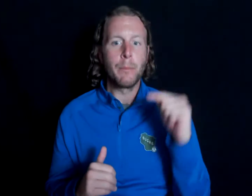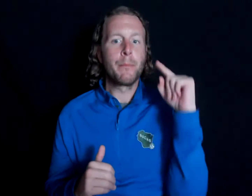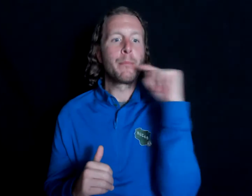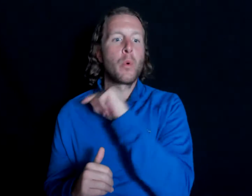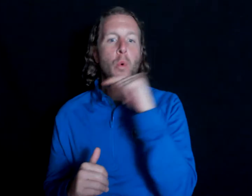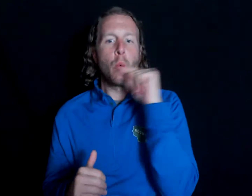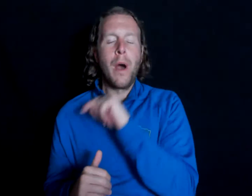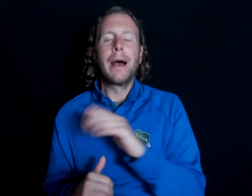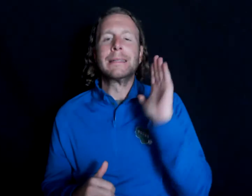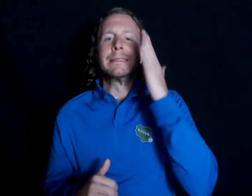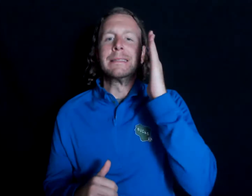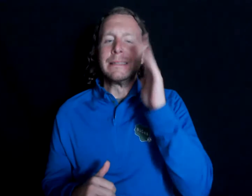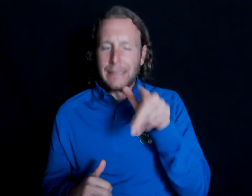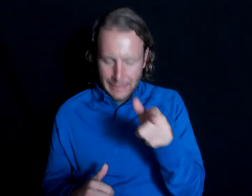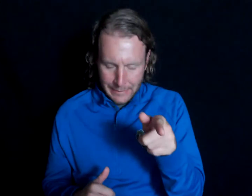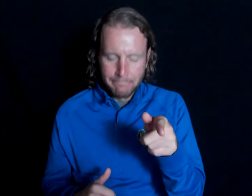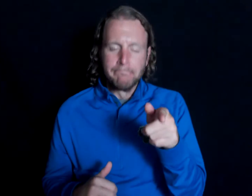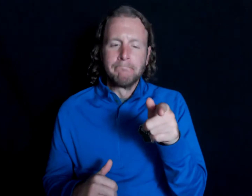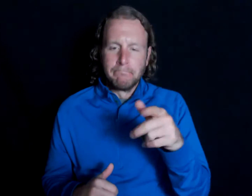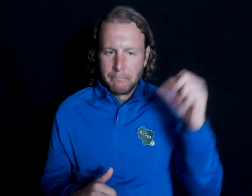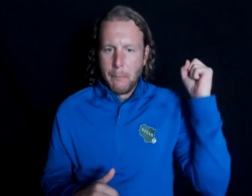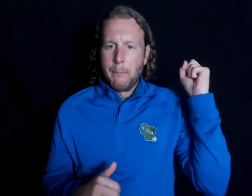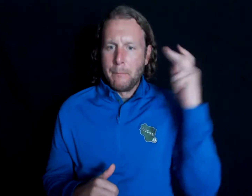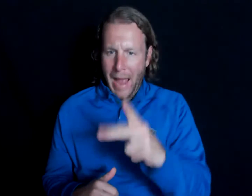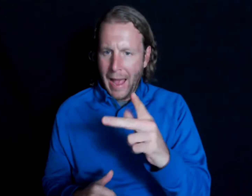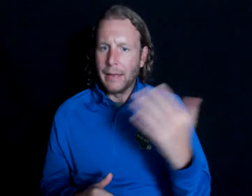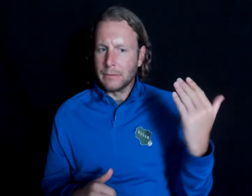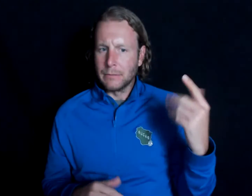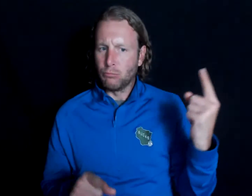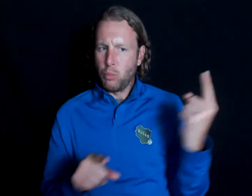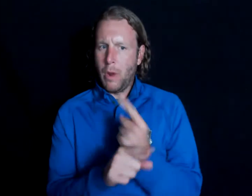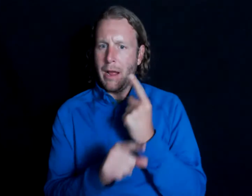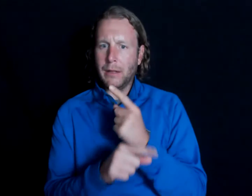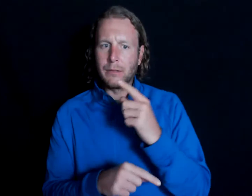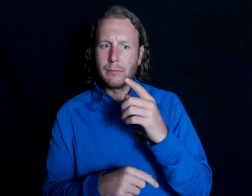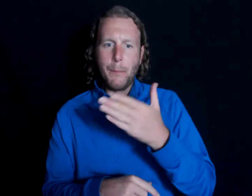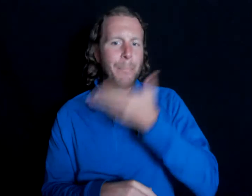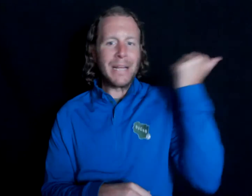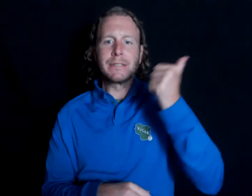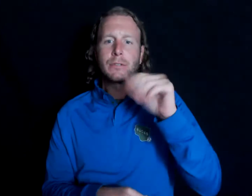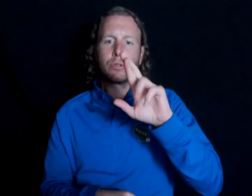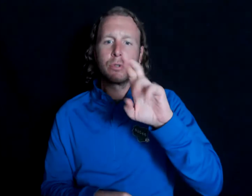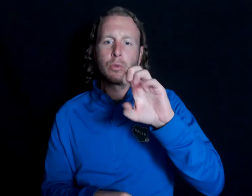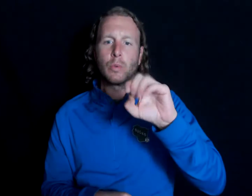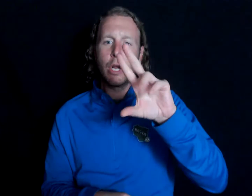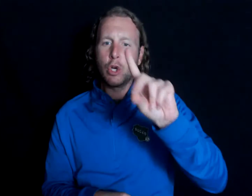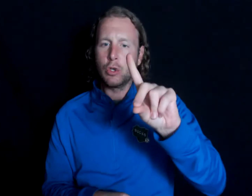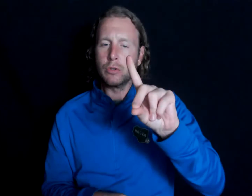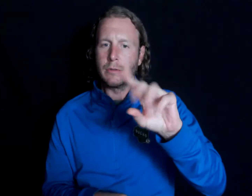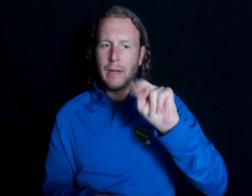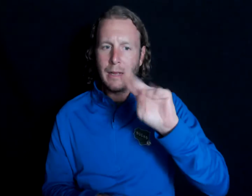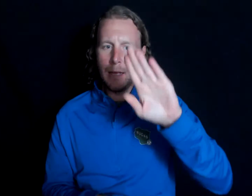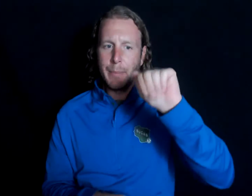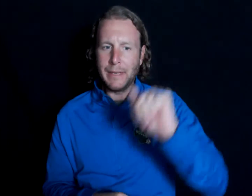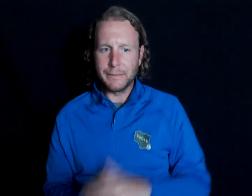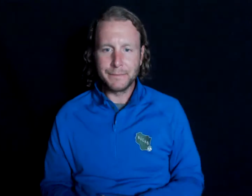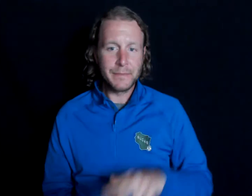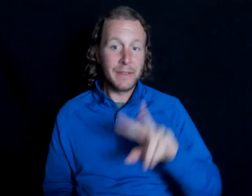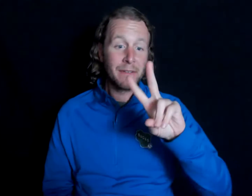much like the team that ended the regular season with the best record in the NBA. Vucevic did a lot, but not